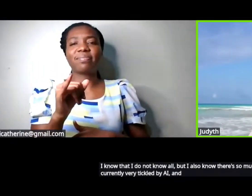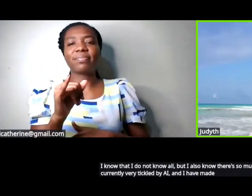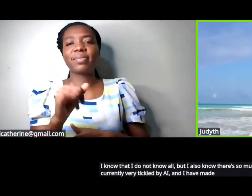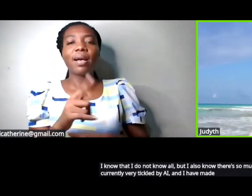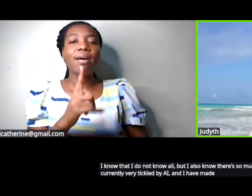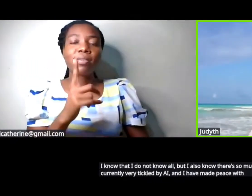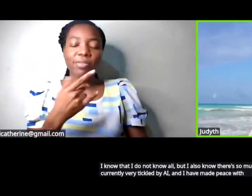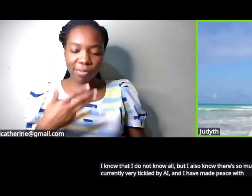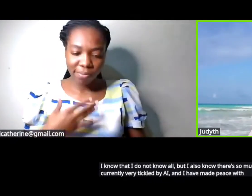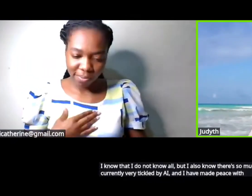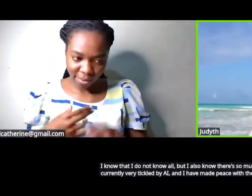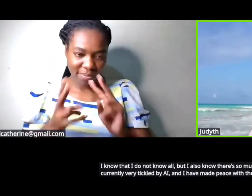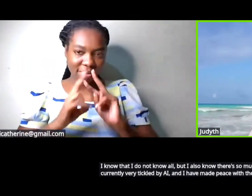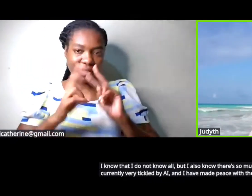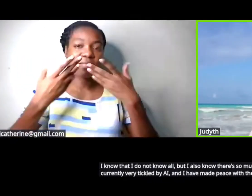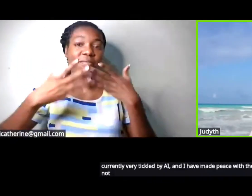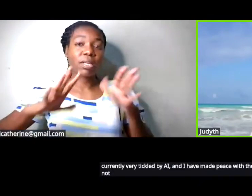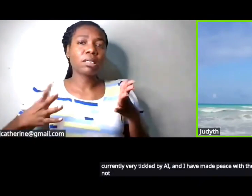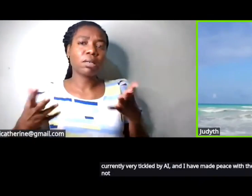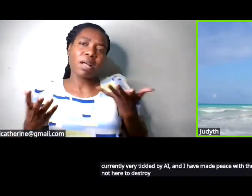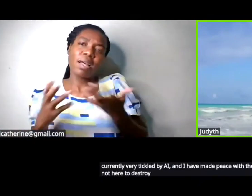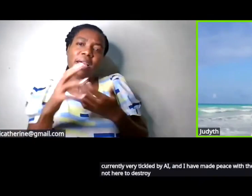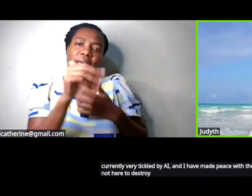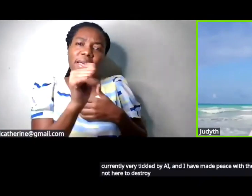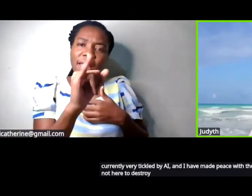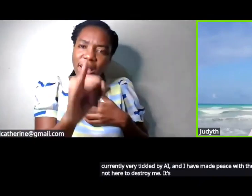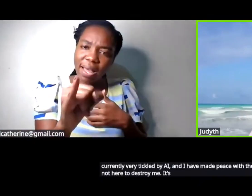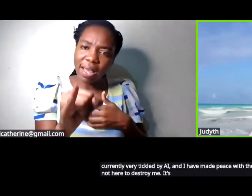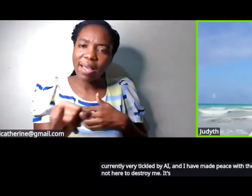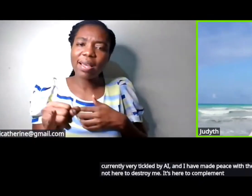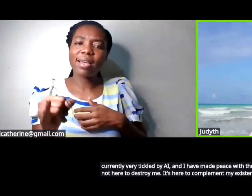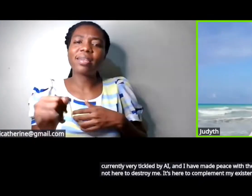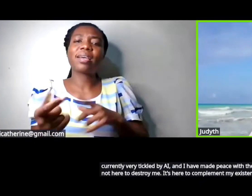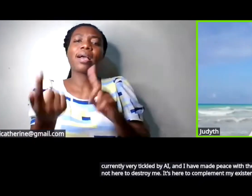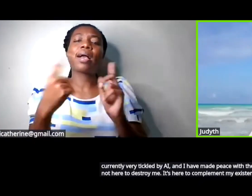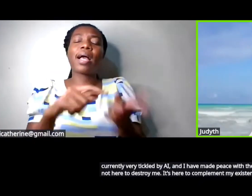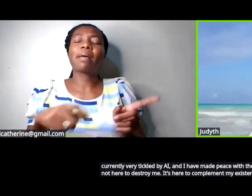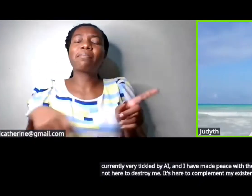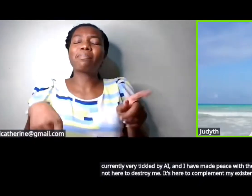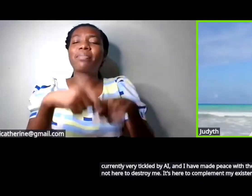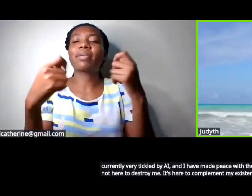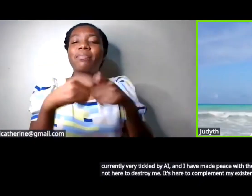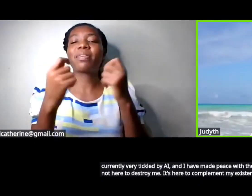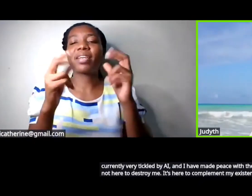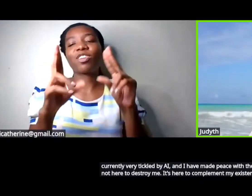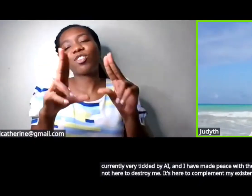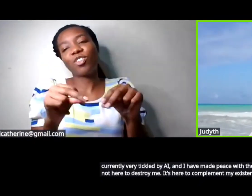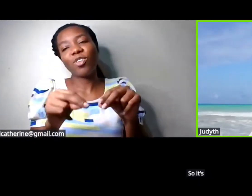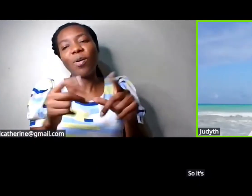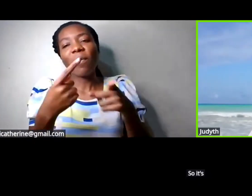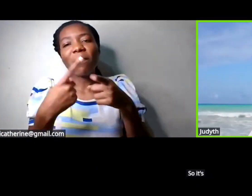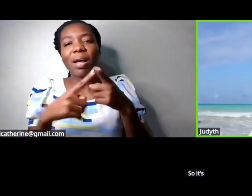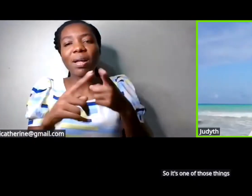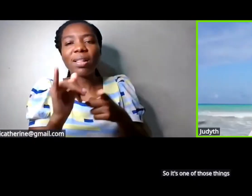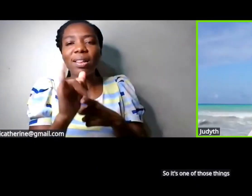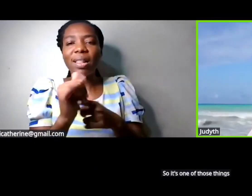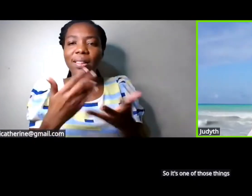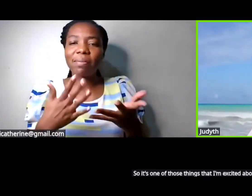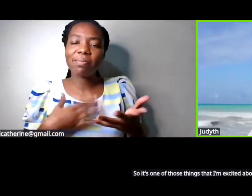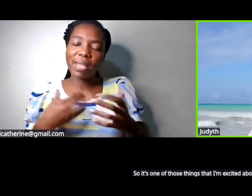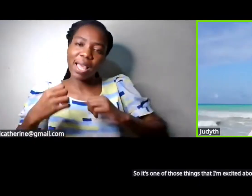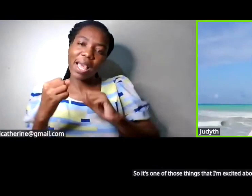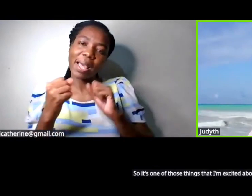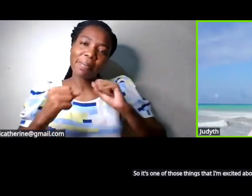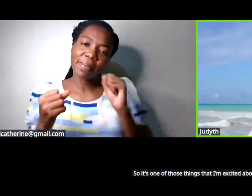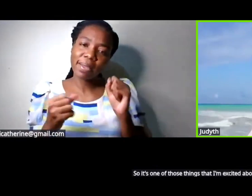fact that AI is not here to destroy me, it's here to complement my existence. So it's one of those things that I'm excited about. And